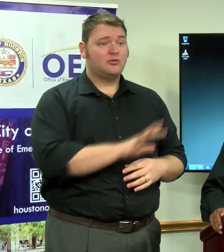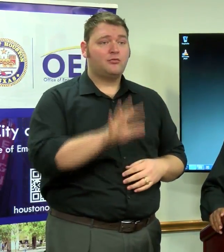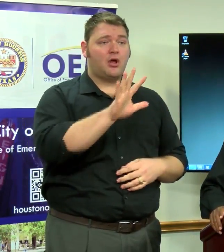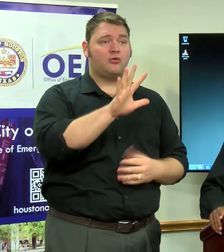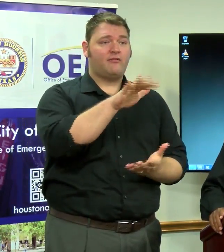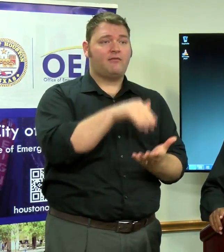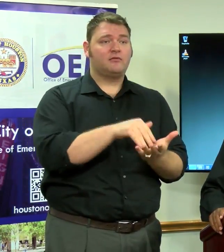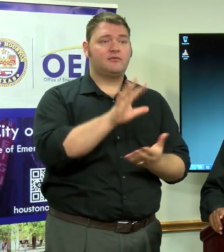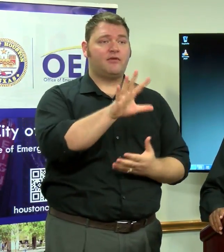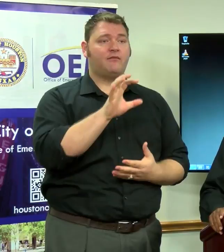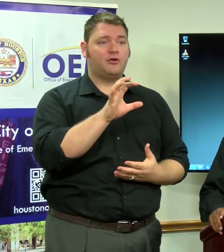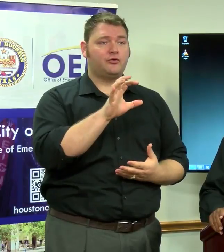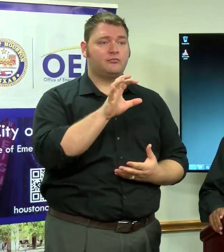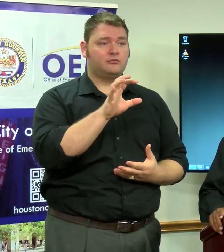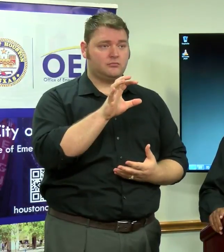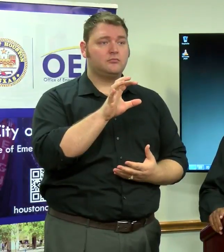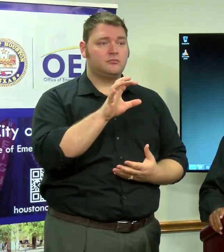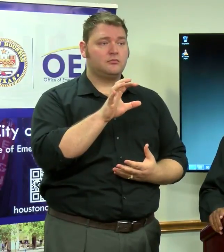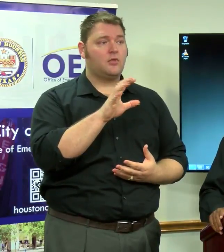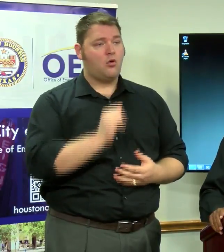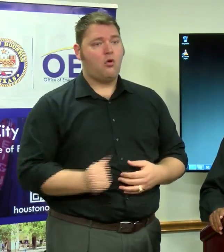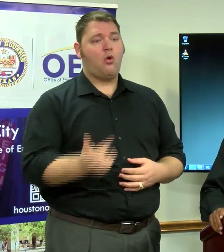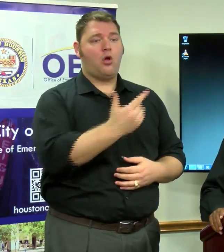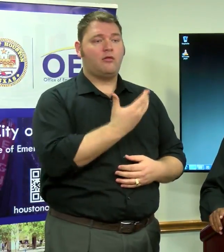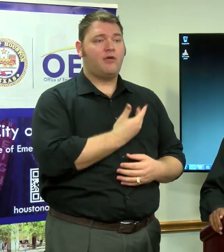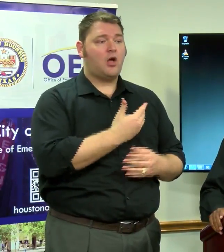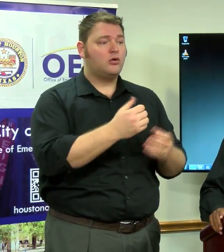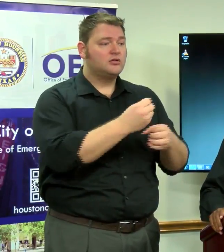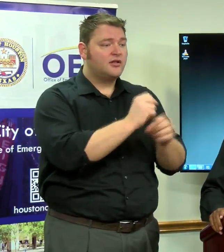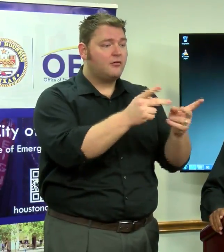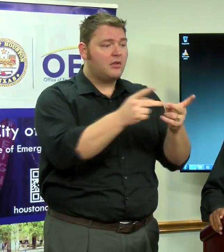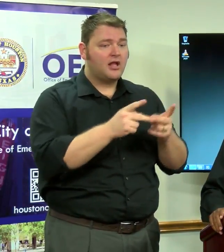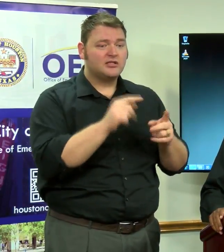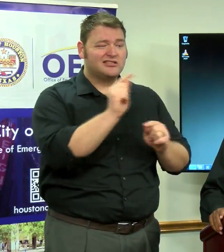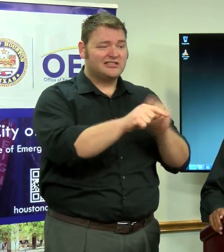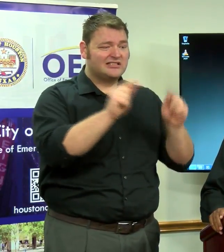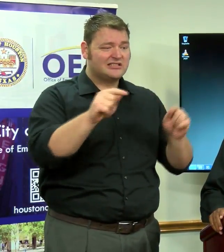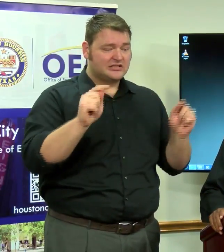5,500 that are in all of our shelters, and